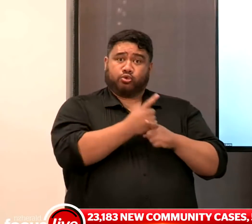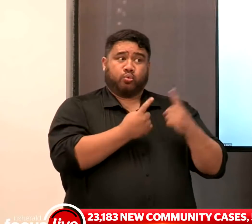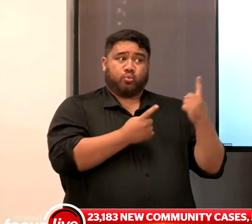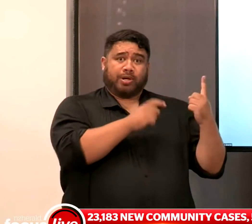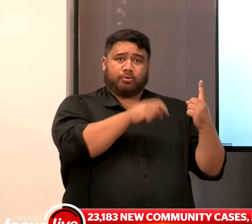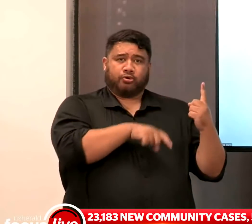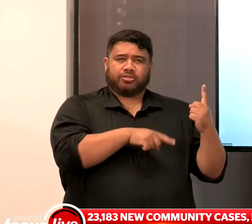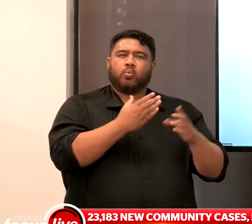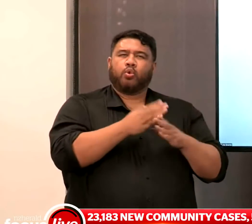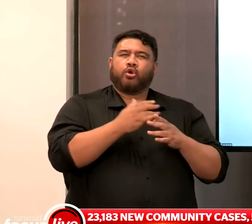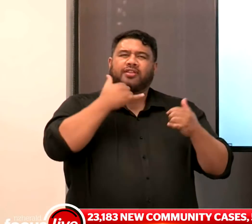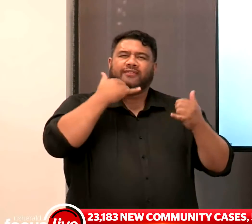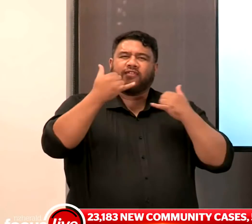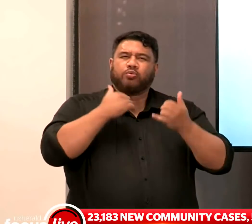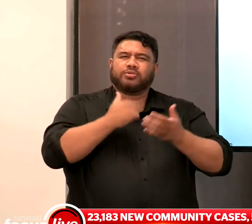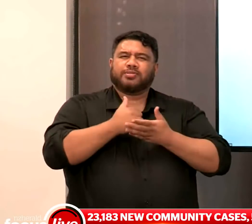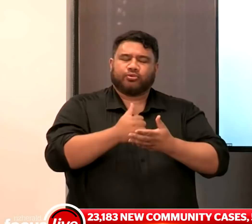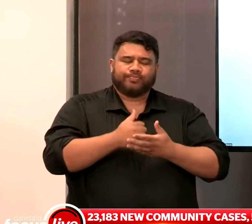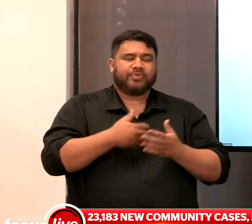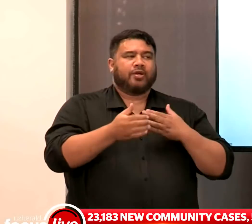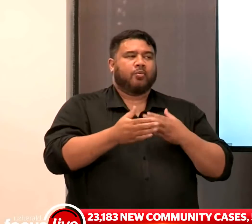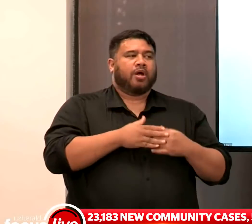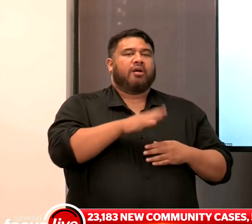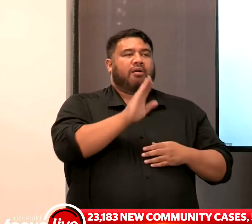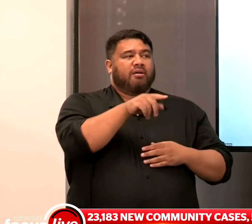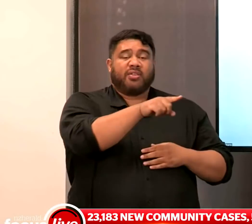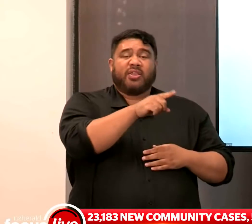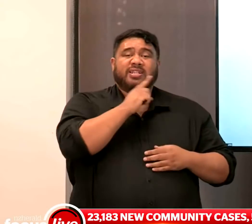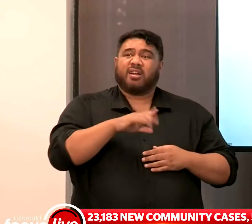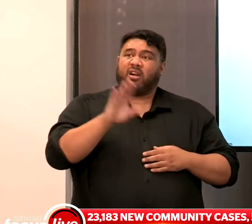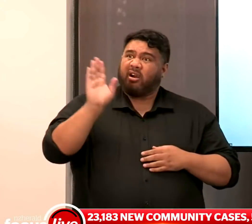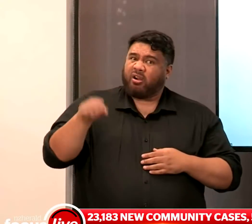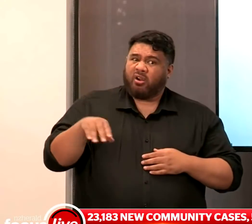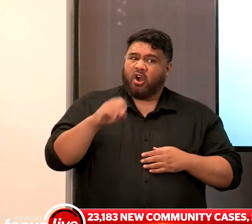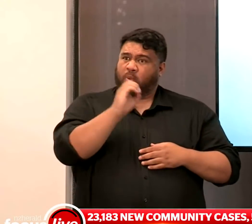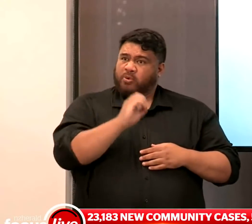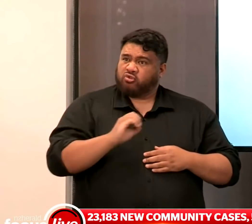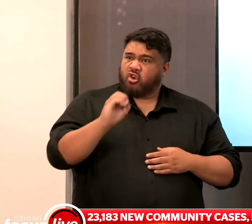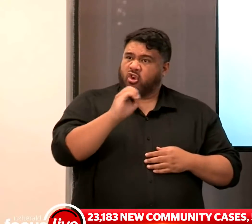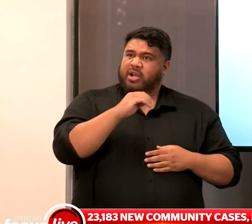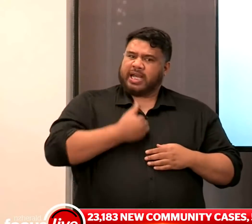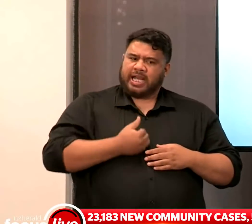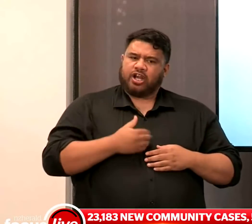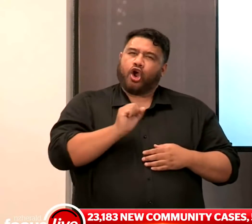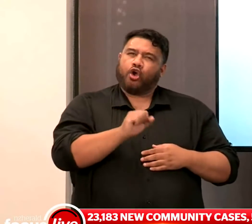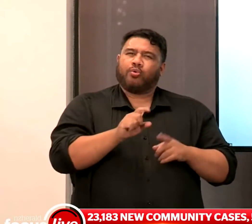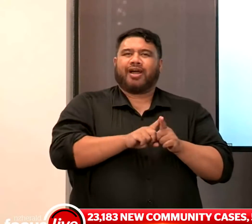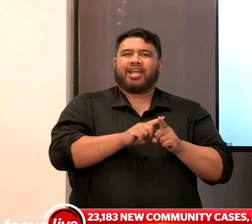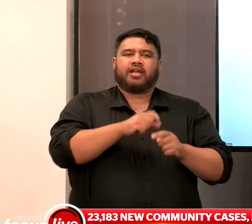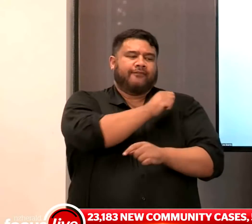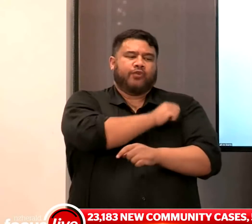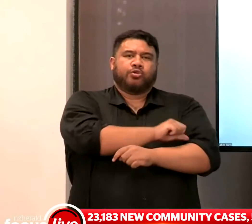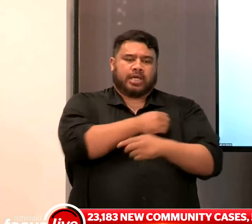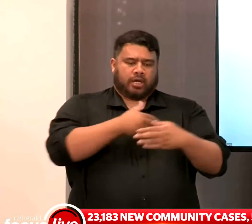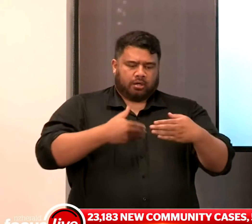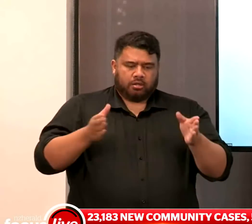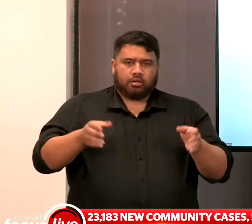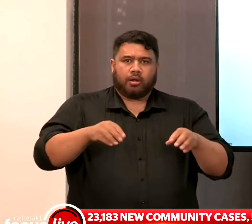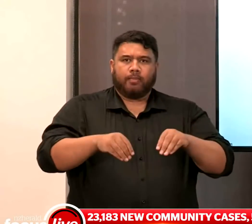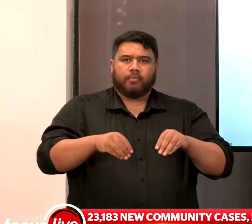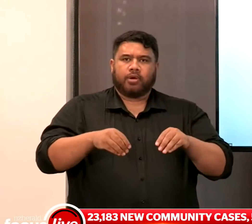describing the need for people to have an Omicron first aid kit. And that really comprises of things